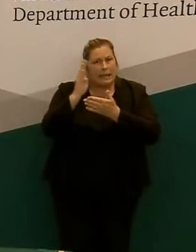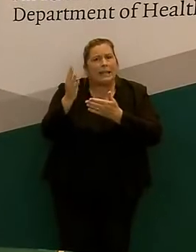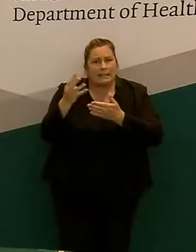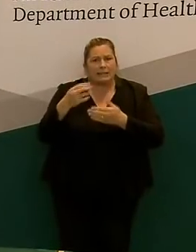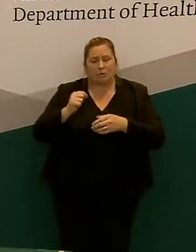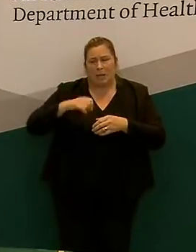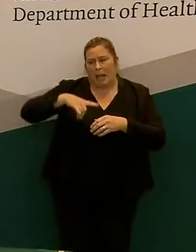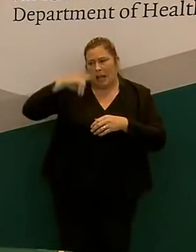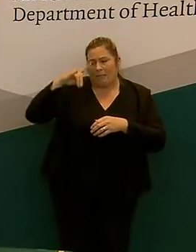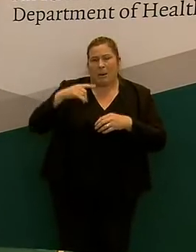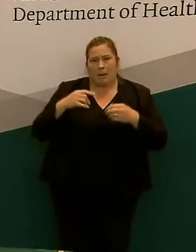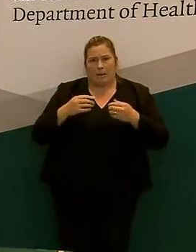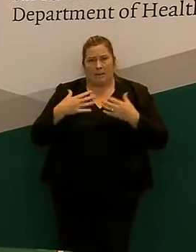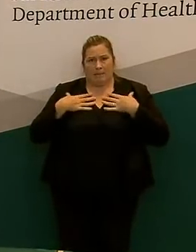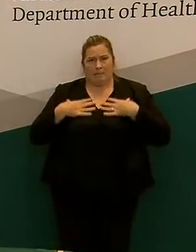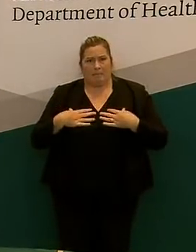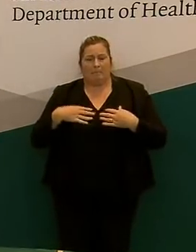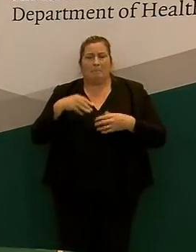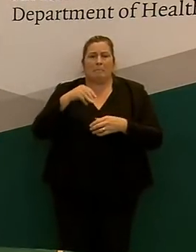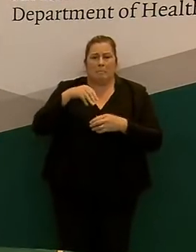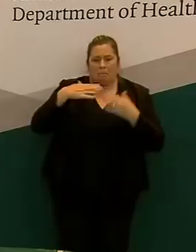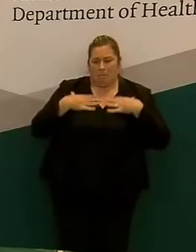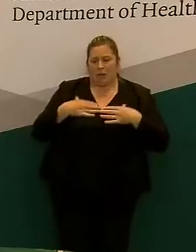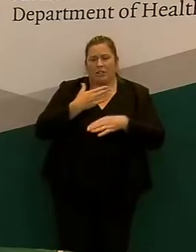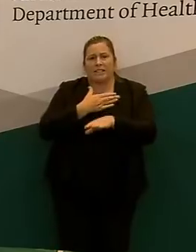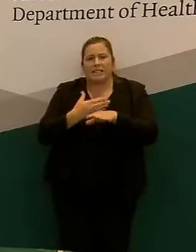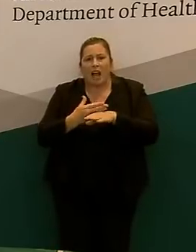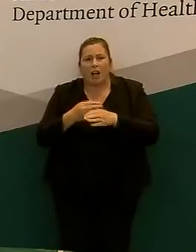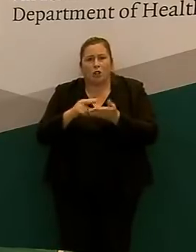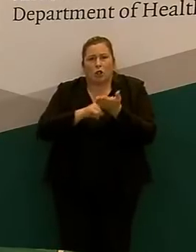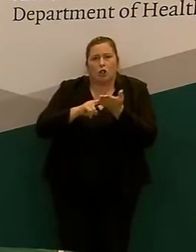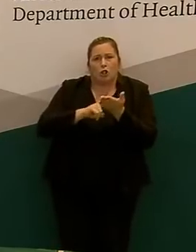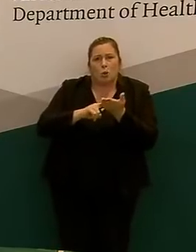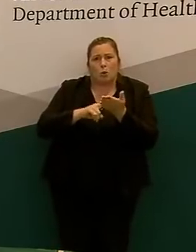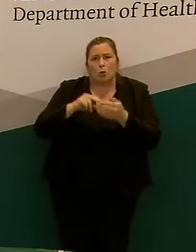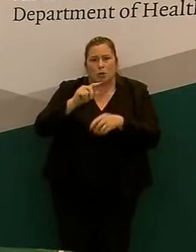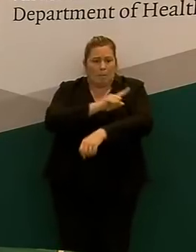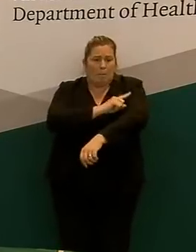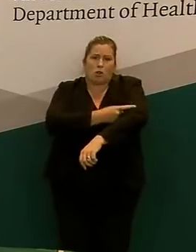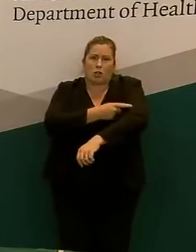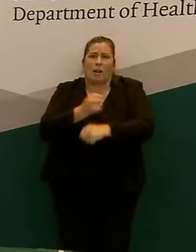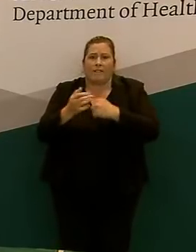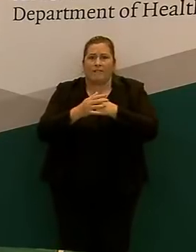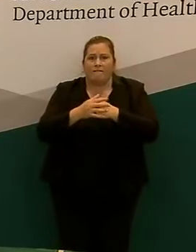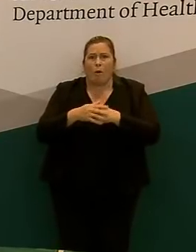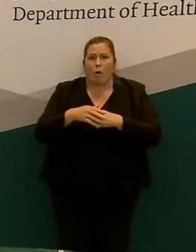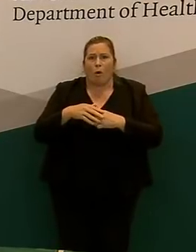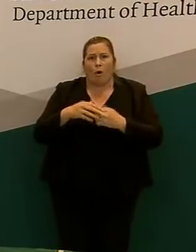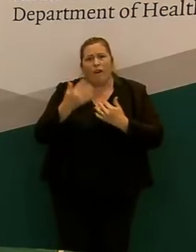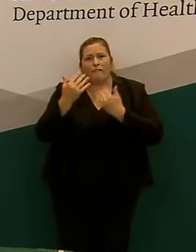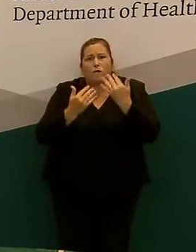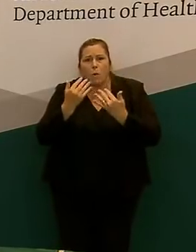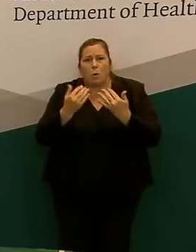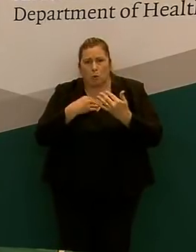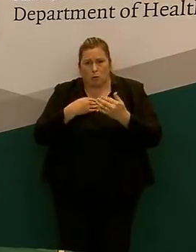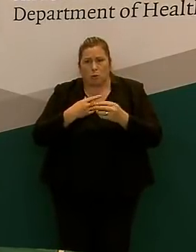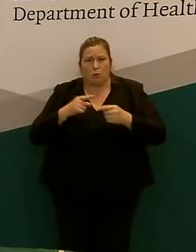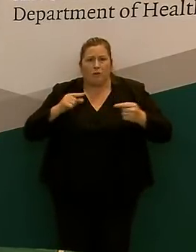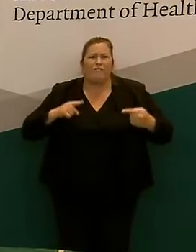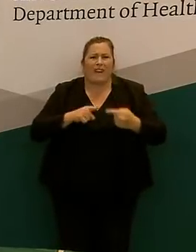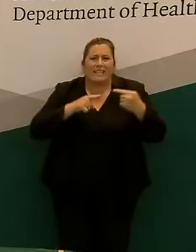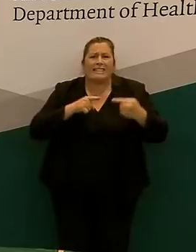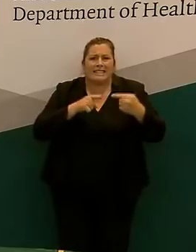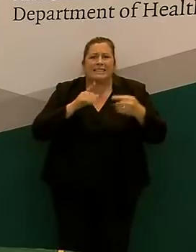hypermetabolic response, so the body starts to consume muscle as a fuel to fuel the ability to fight off